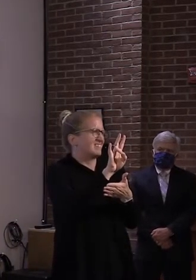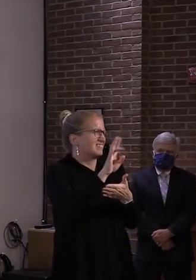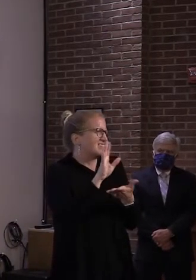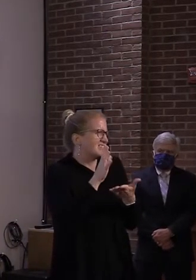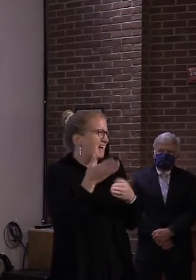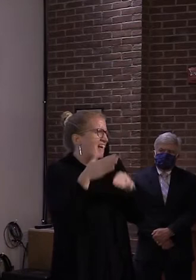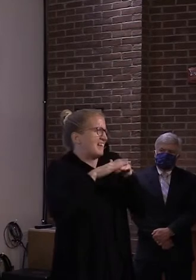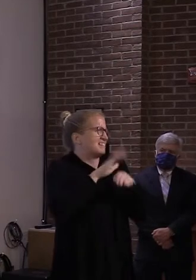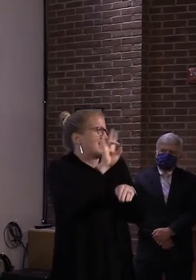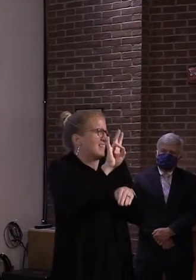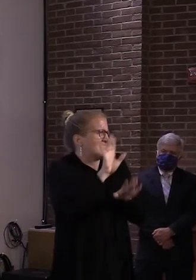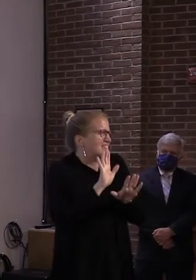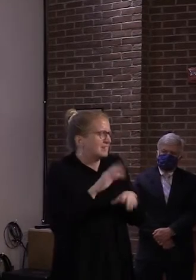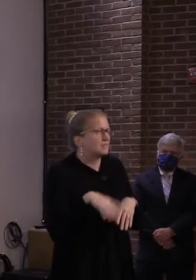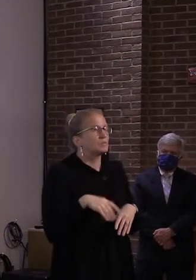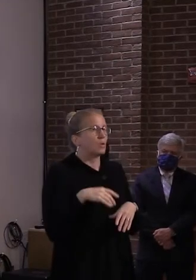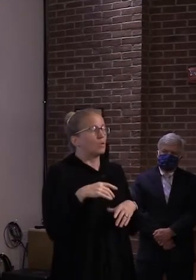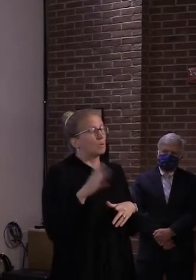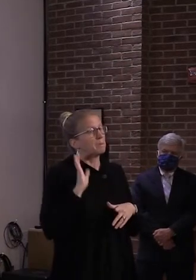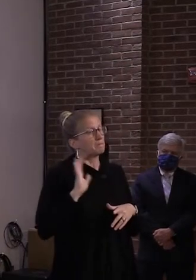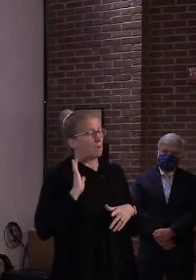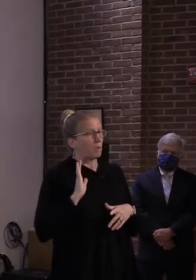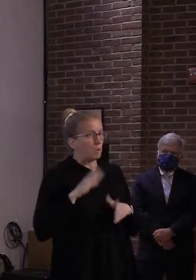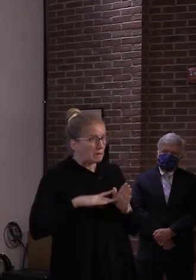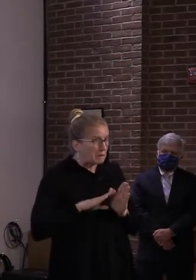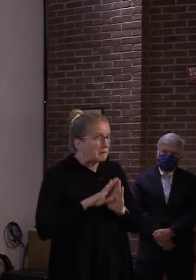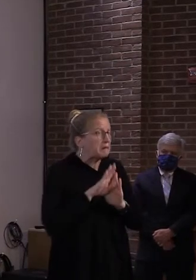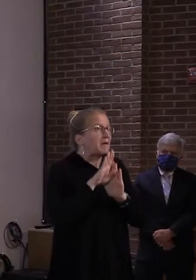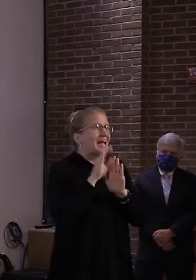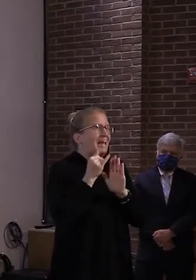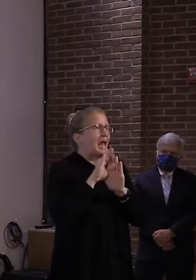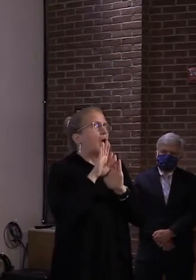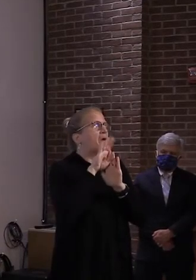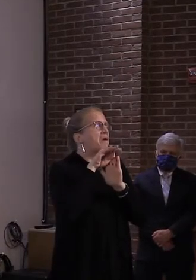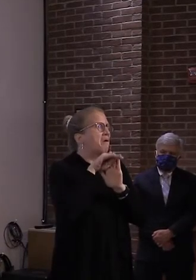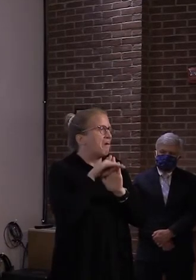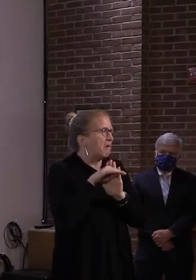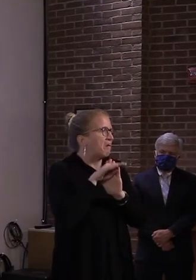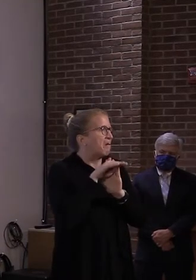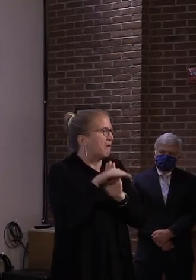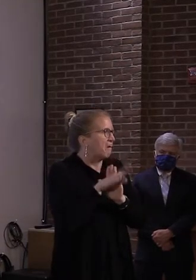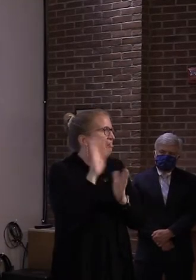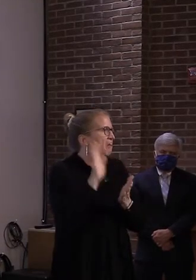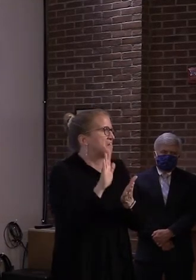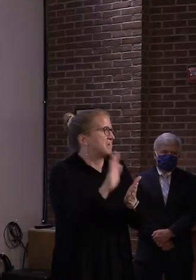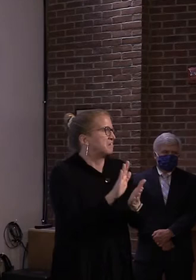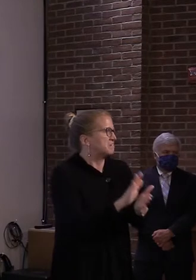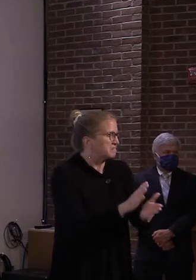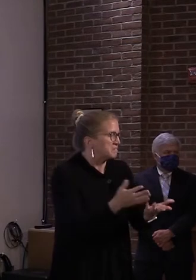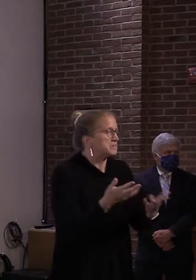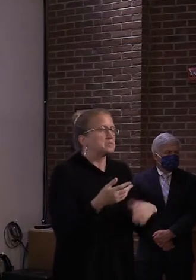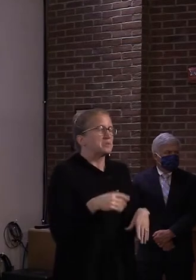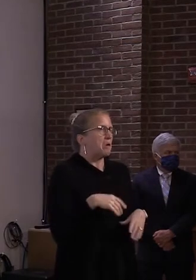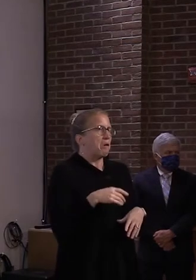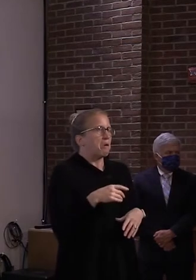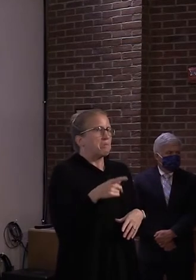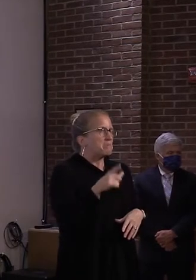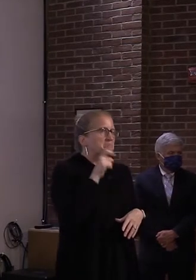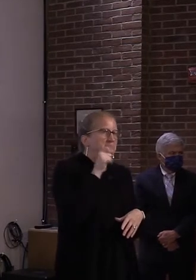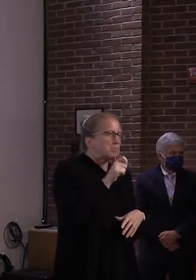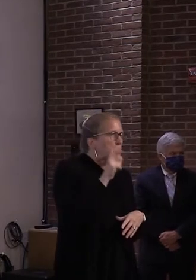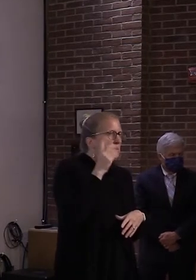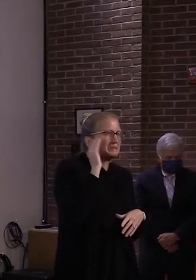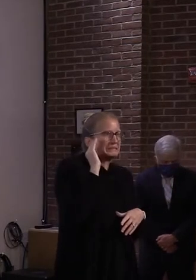the downslope, on the epi curve, and there's no indication that there's marked